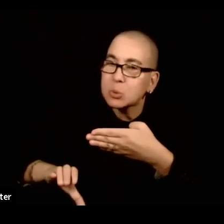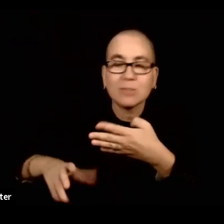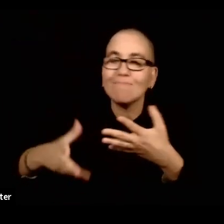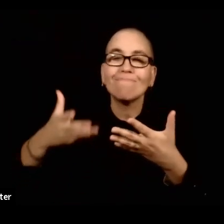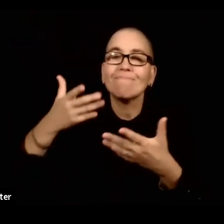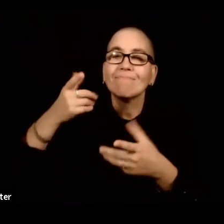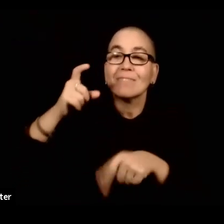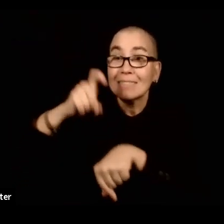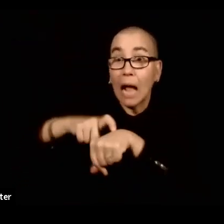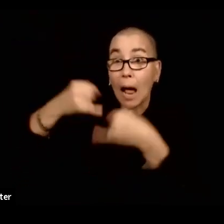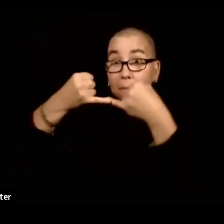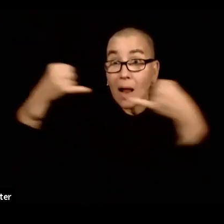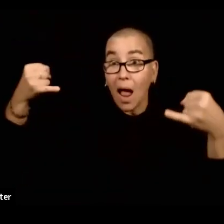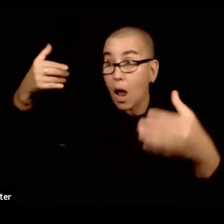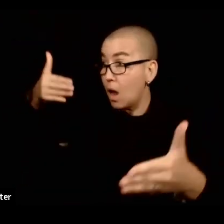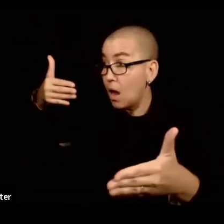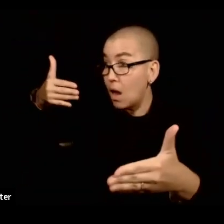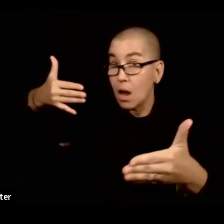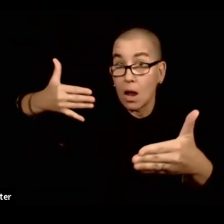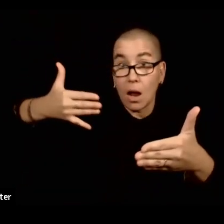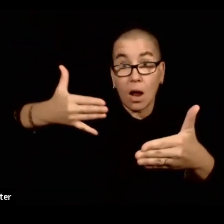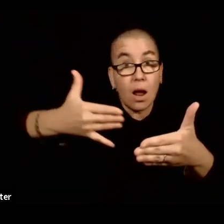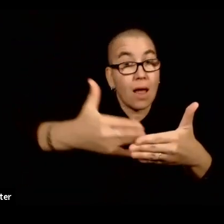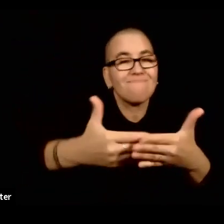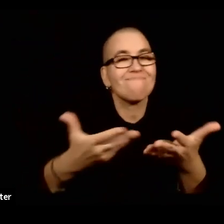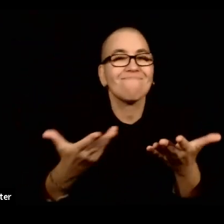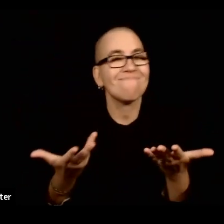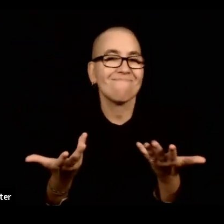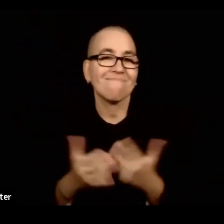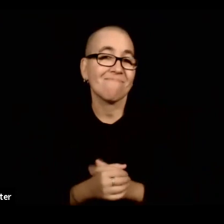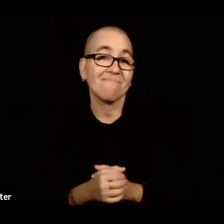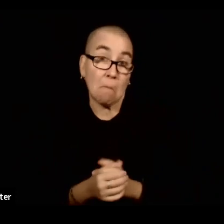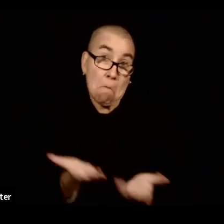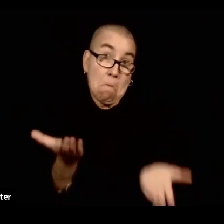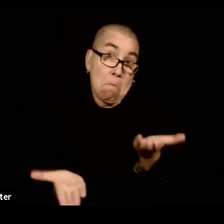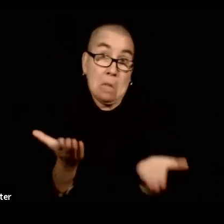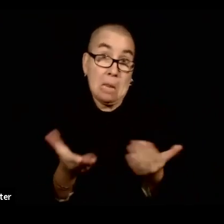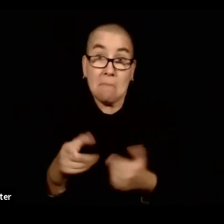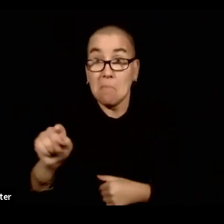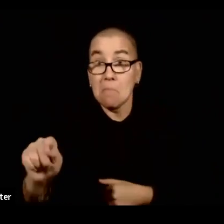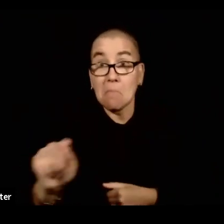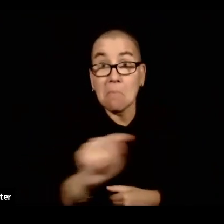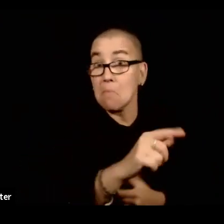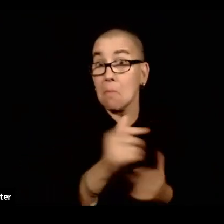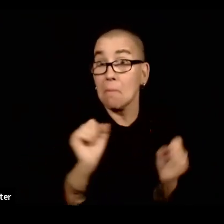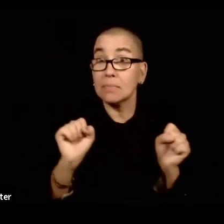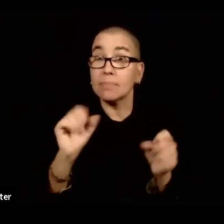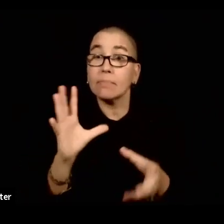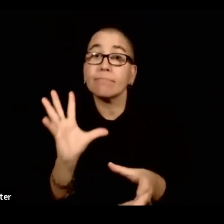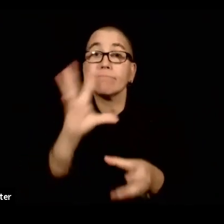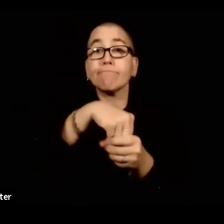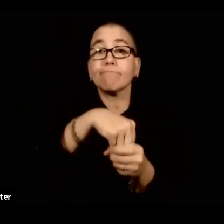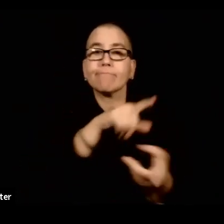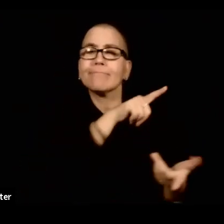very likely be asked to participate in some studies that go back and look at cases to evaluate